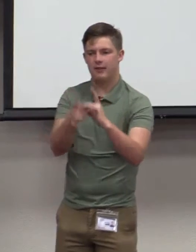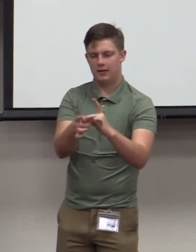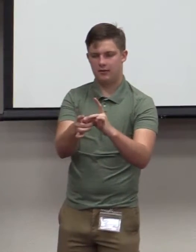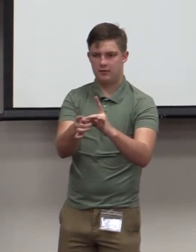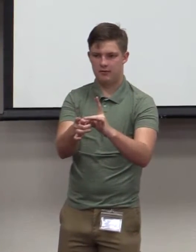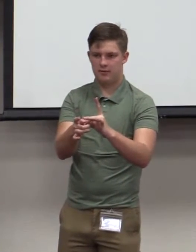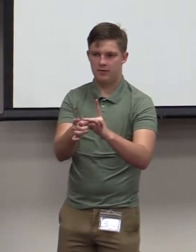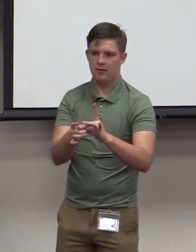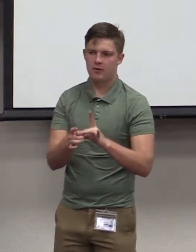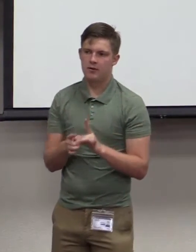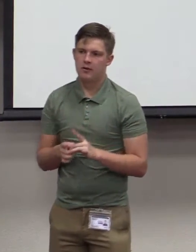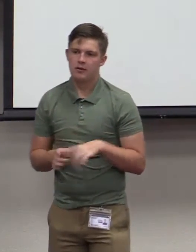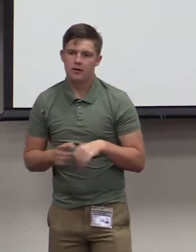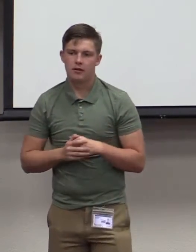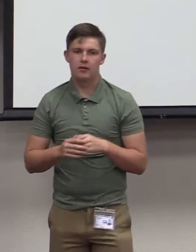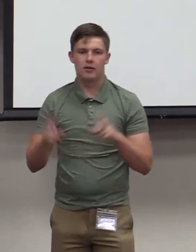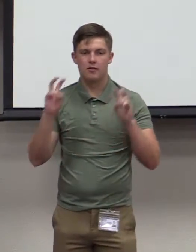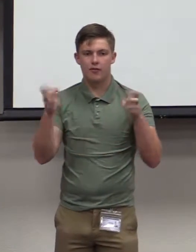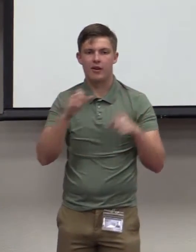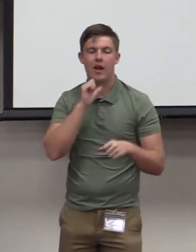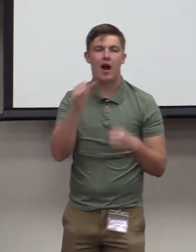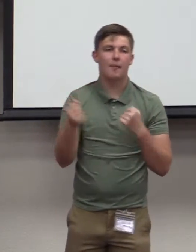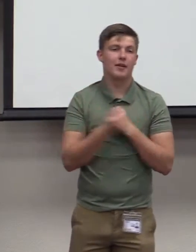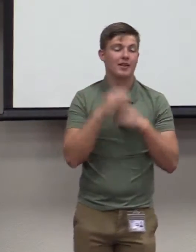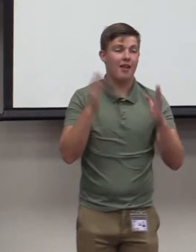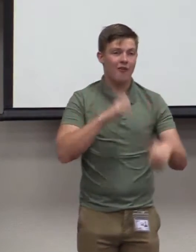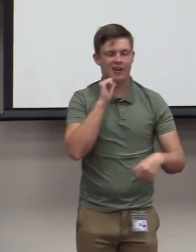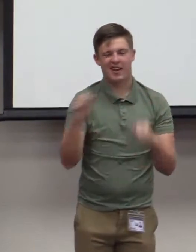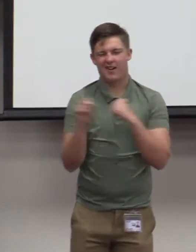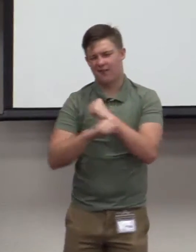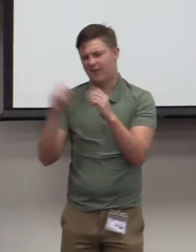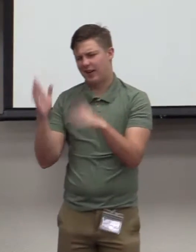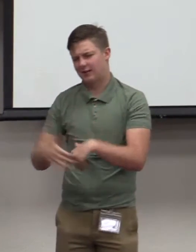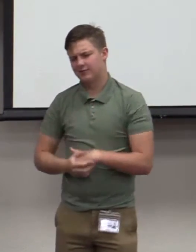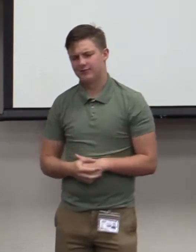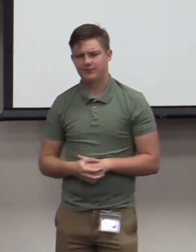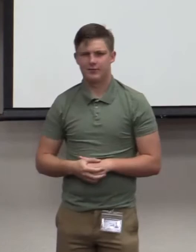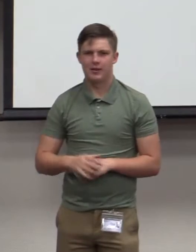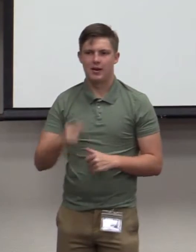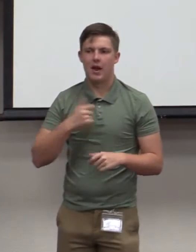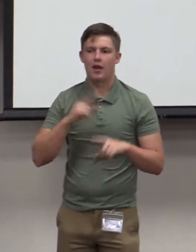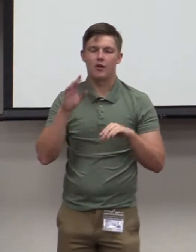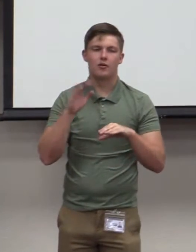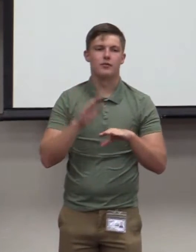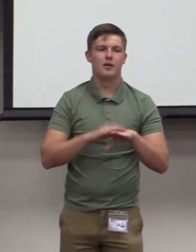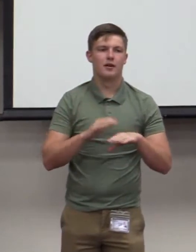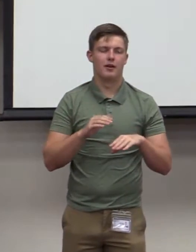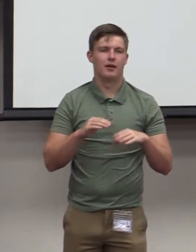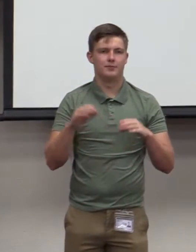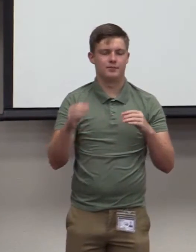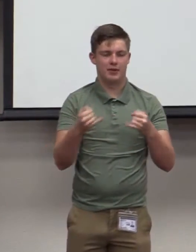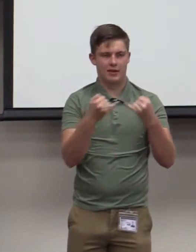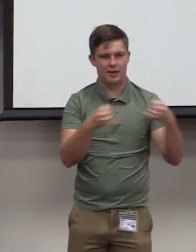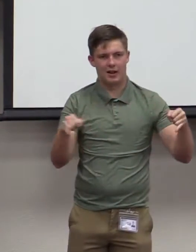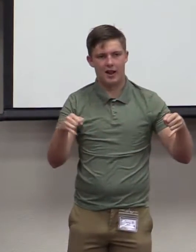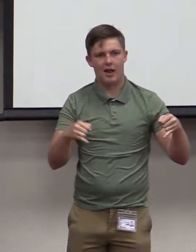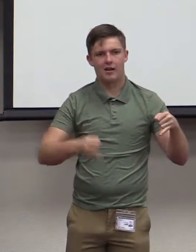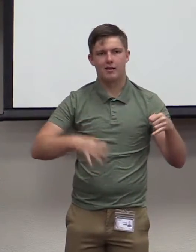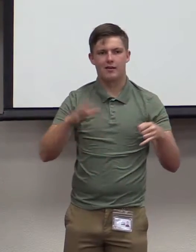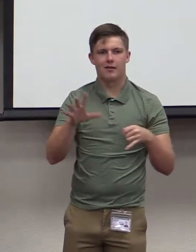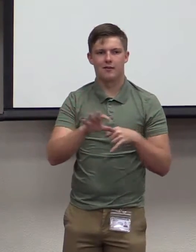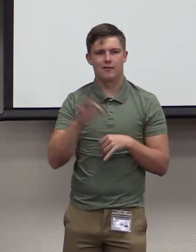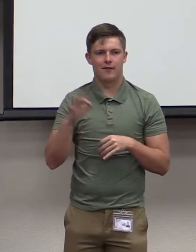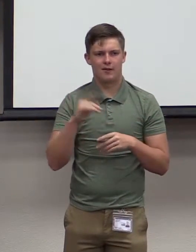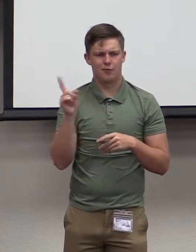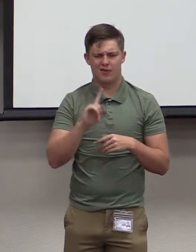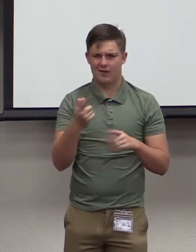phrase, and I'm a lover, not a fighter. I went on the internet to figure out where that came from, and to